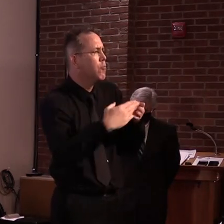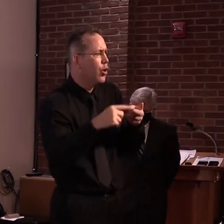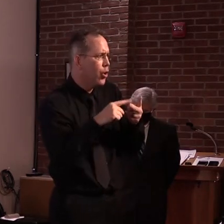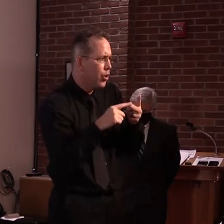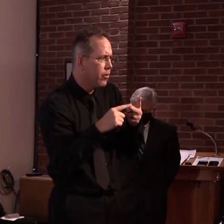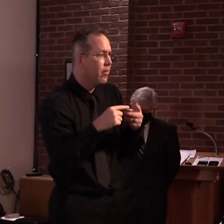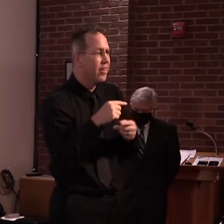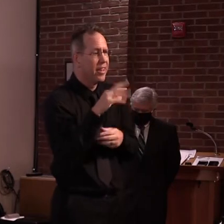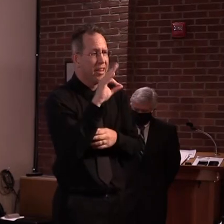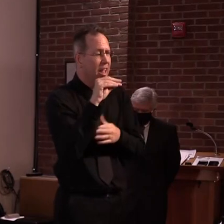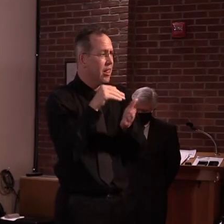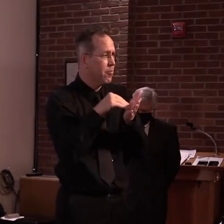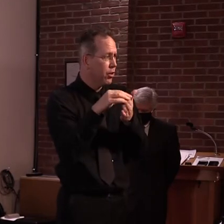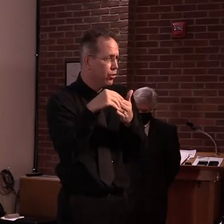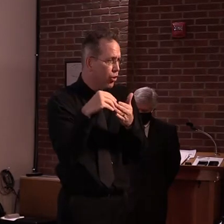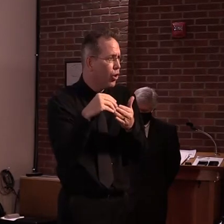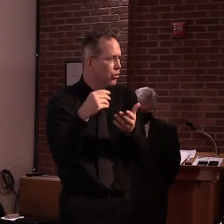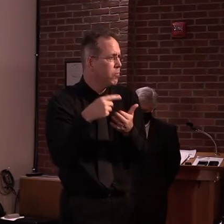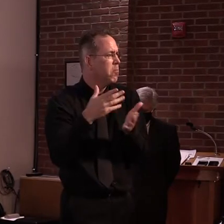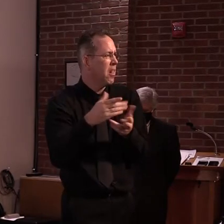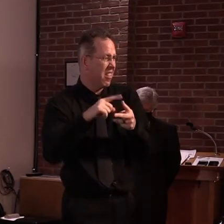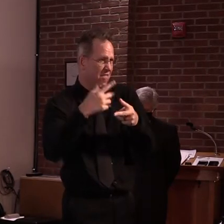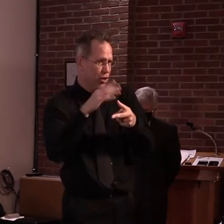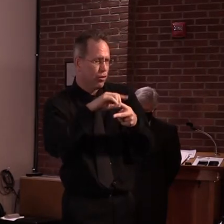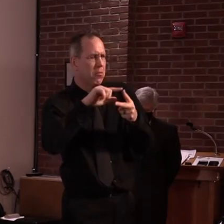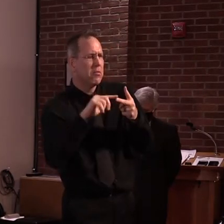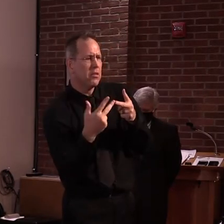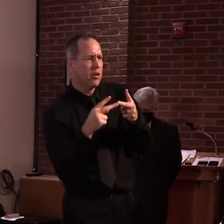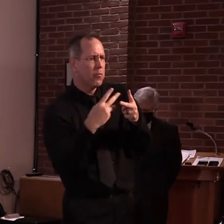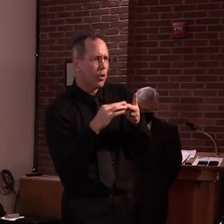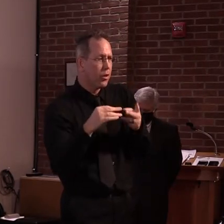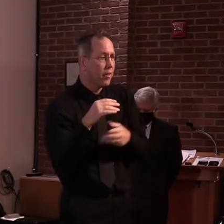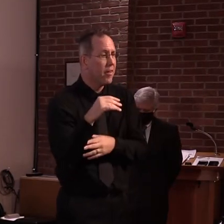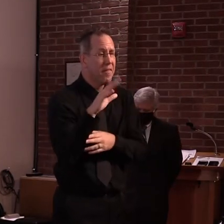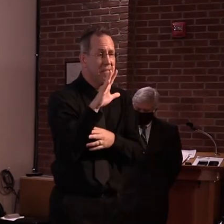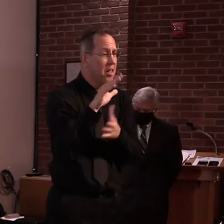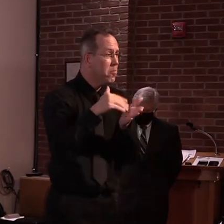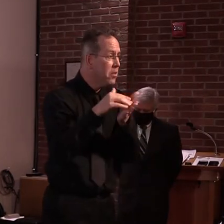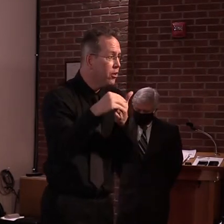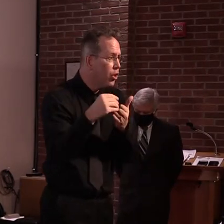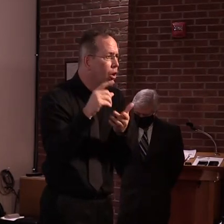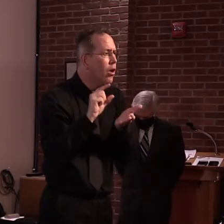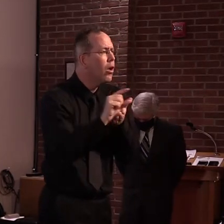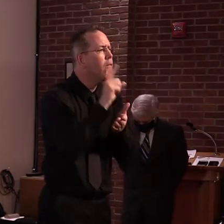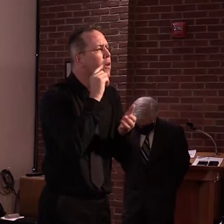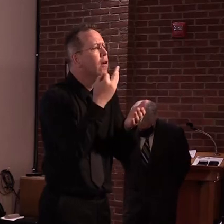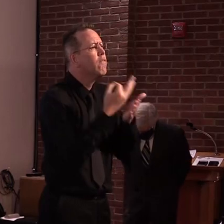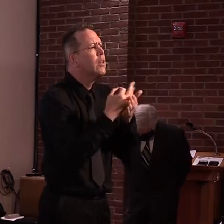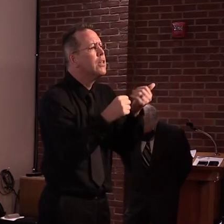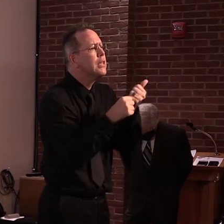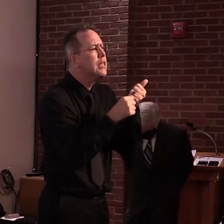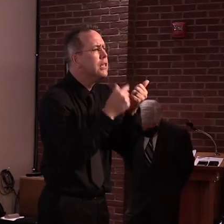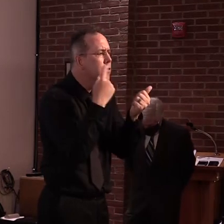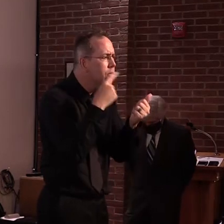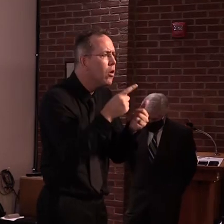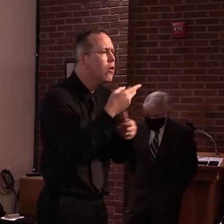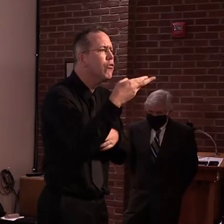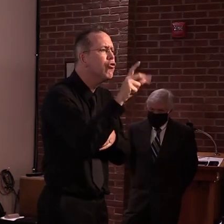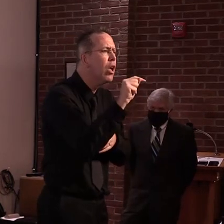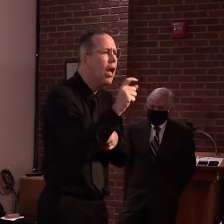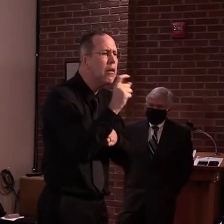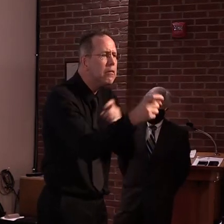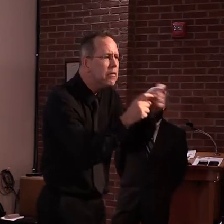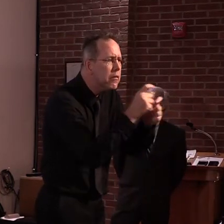financial assistance in the forms of grants and also some seed capital to startup businesses, businesses that